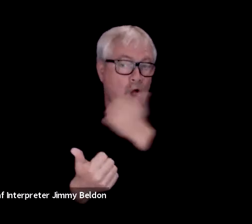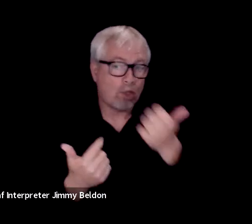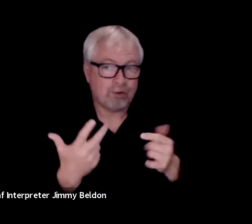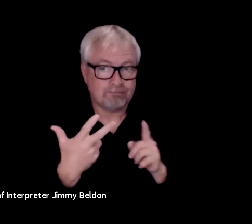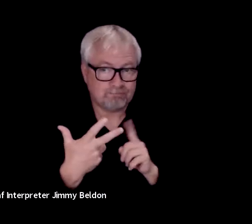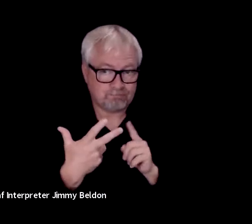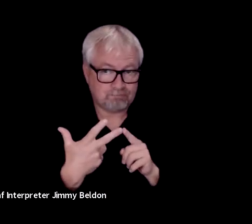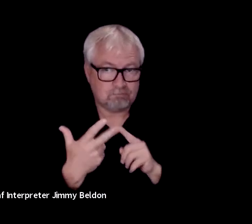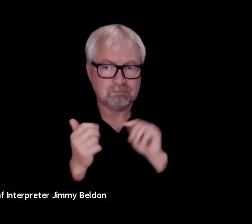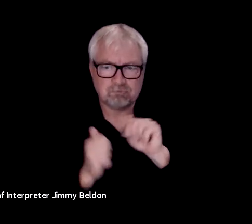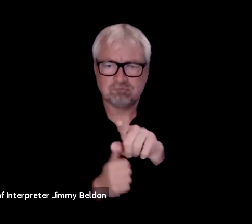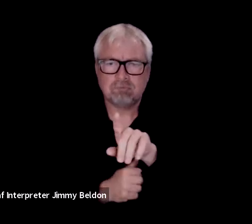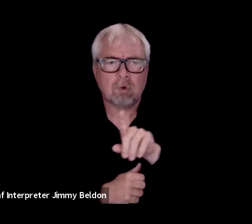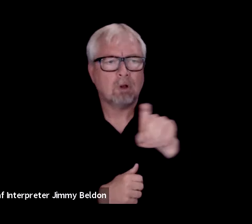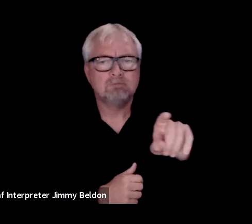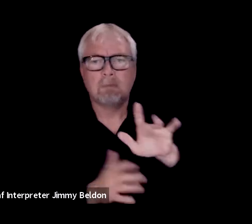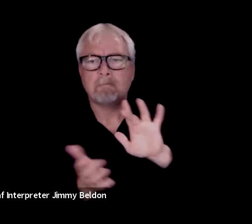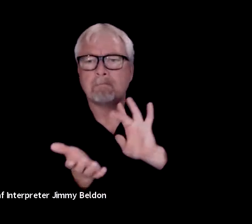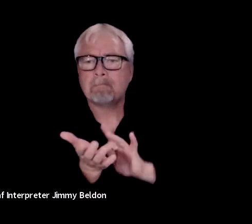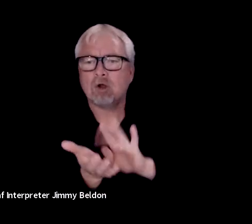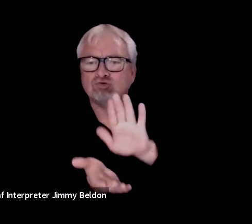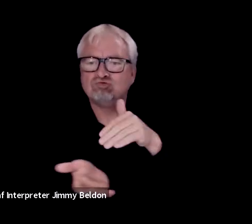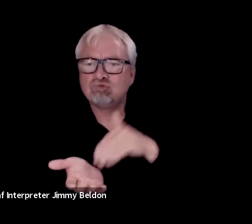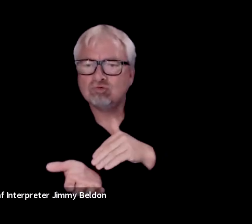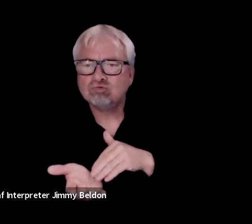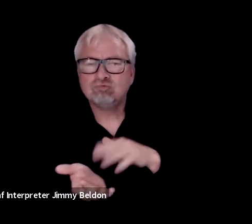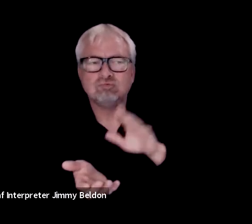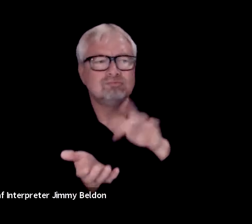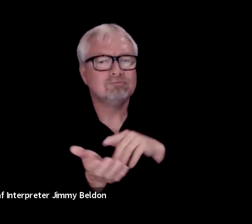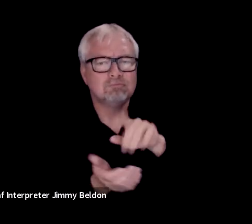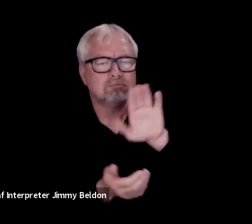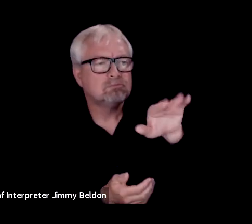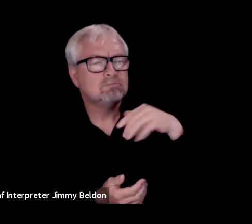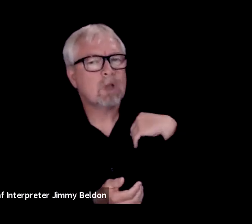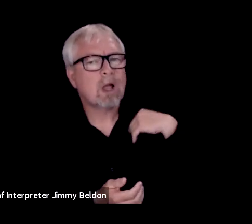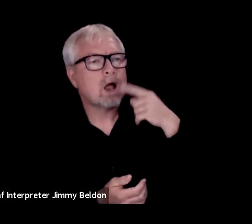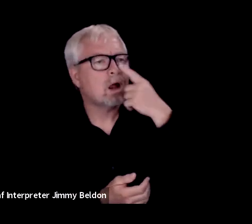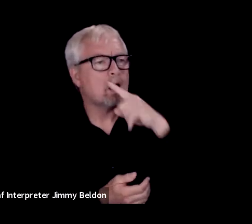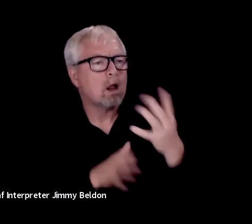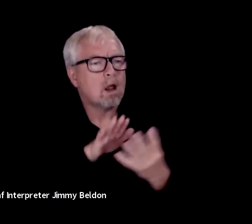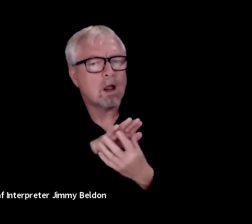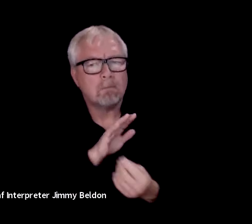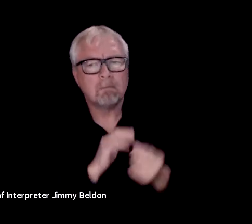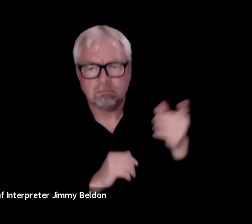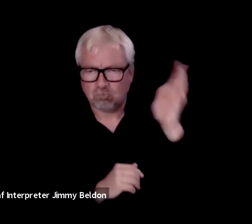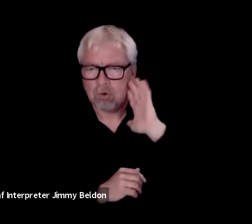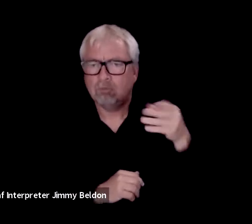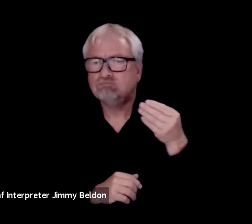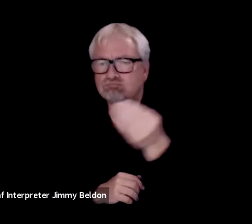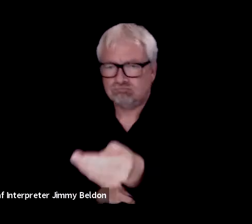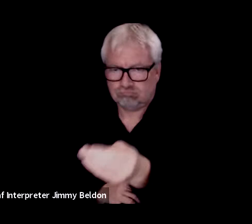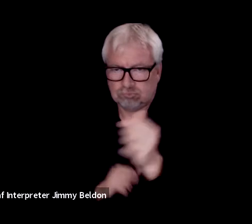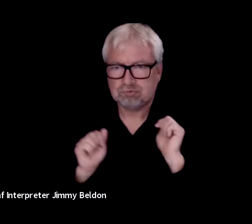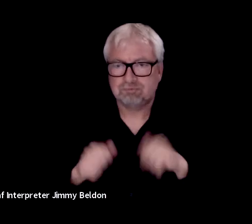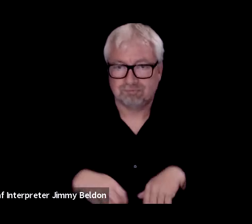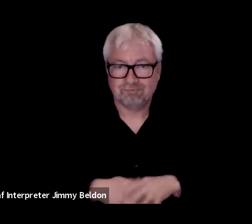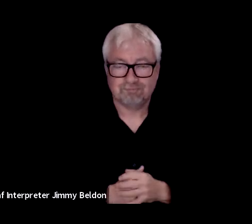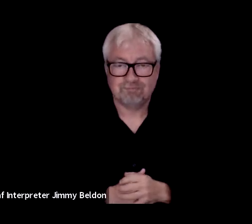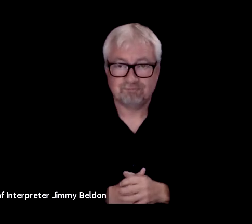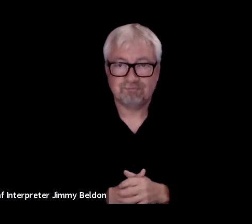immunizations that particular provider has given. For more information, please visit our website at